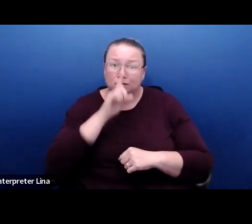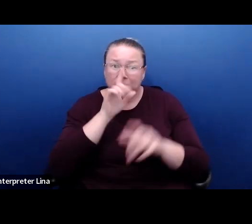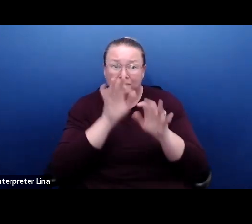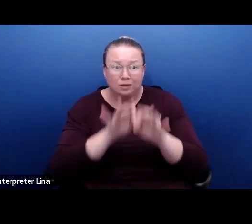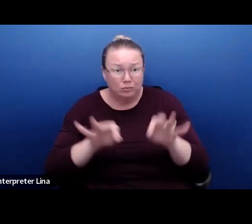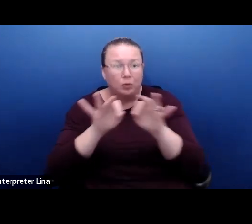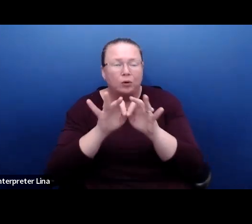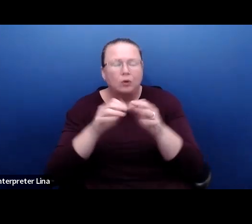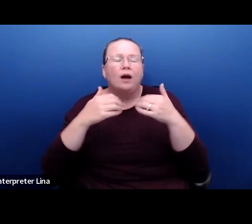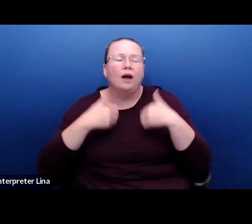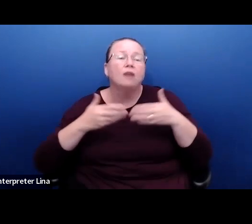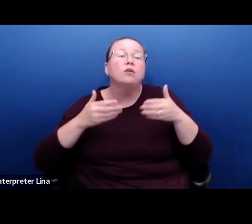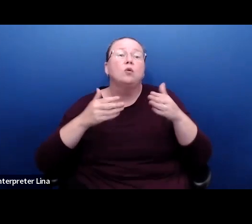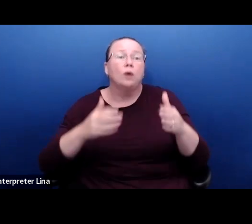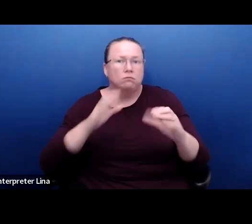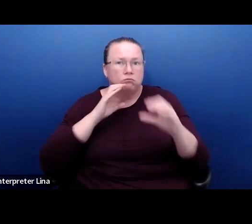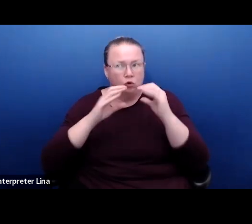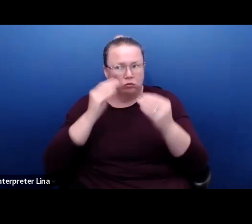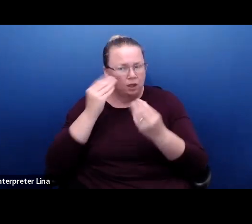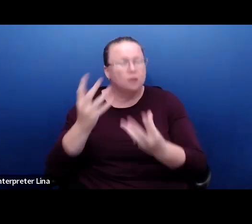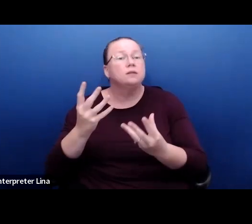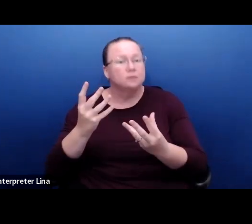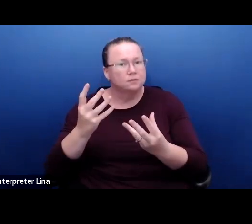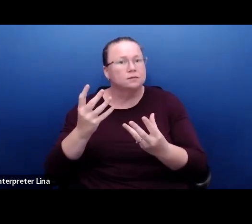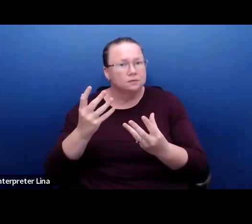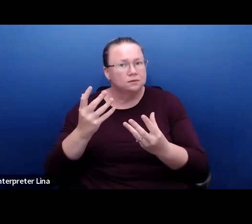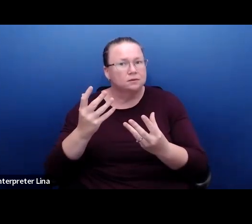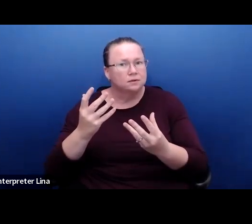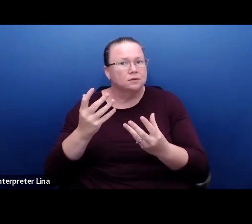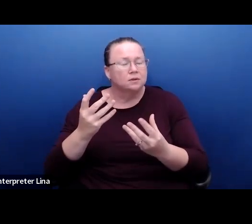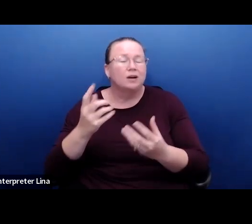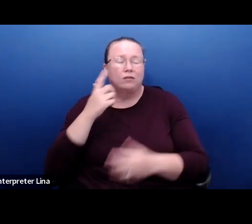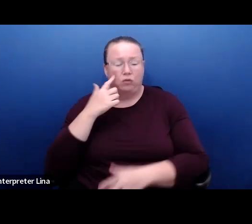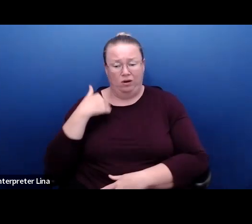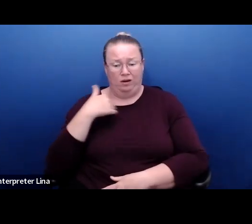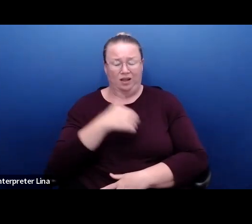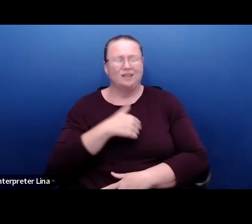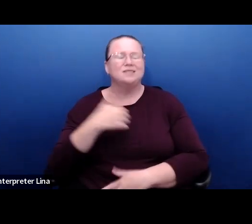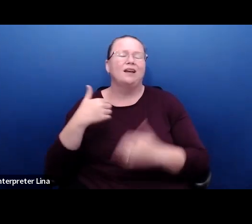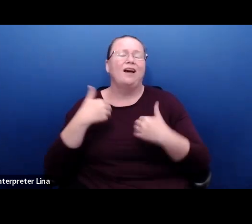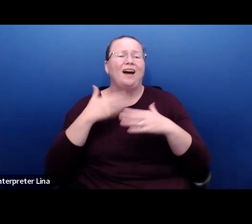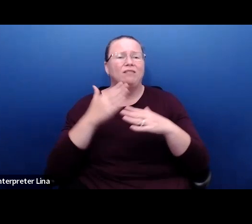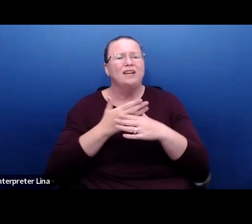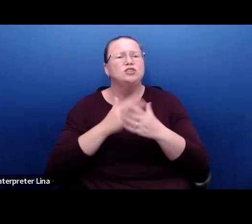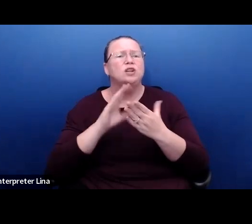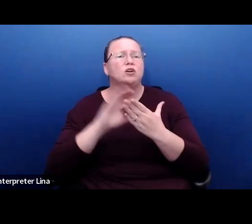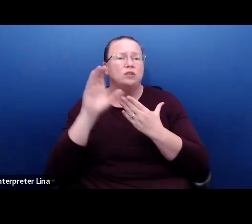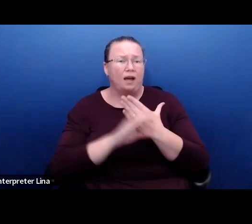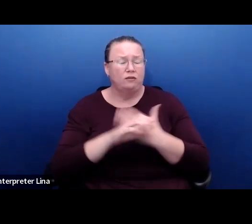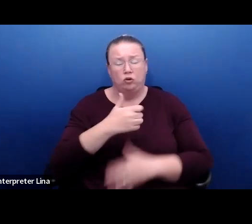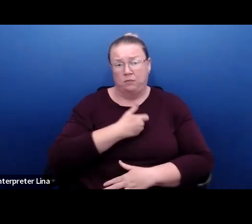that you have a way that you communicate. For us, we have a shared calendar that myself